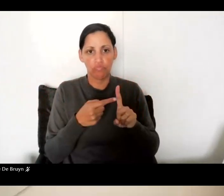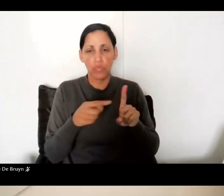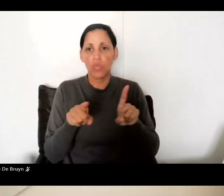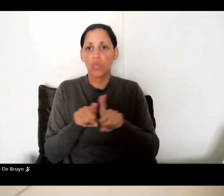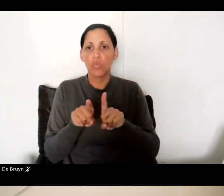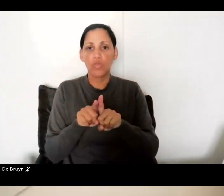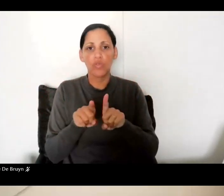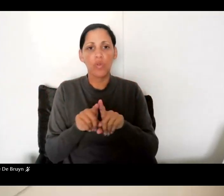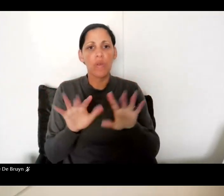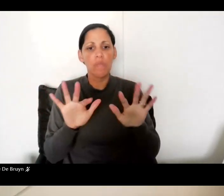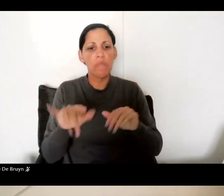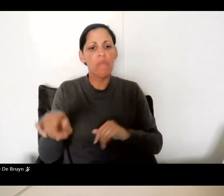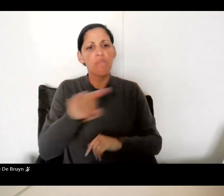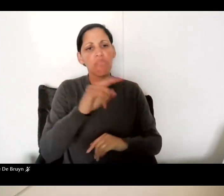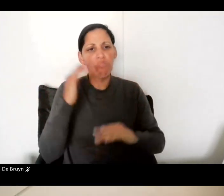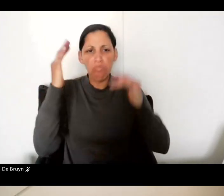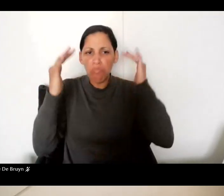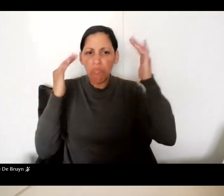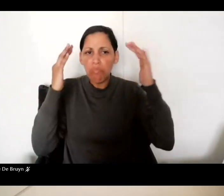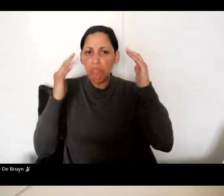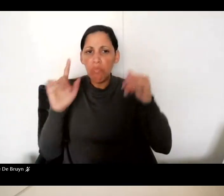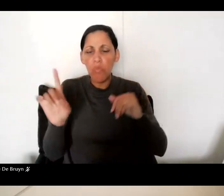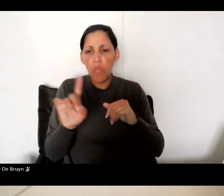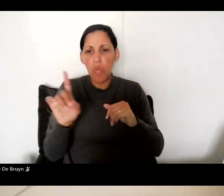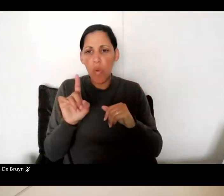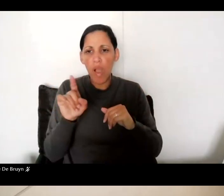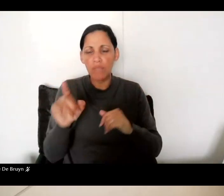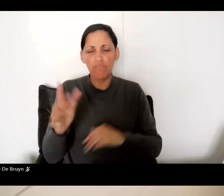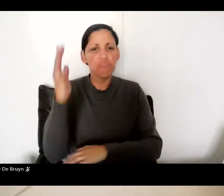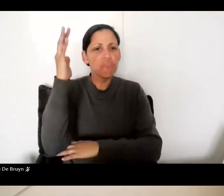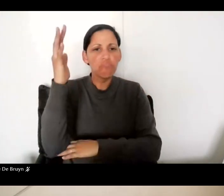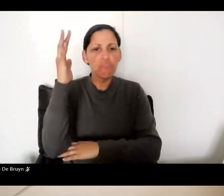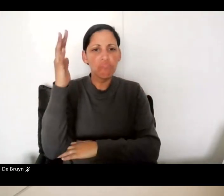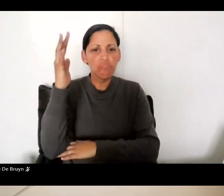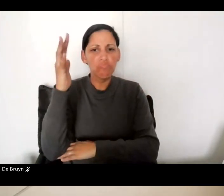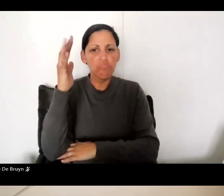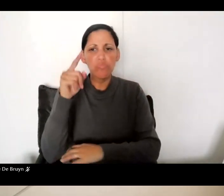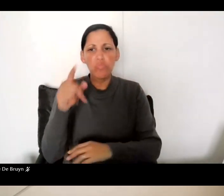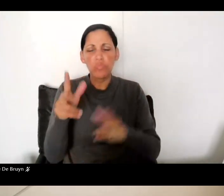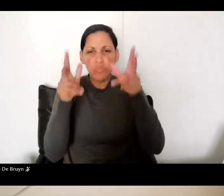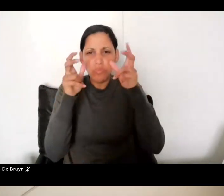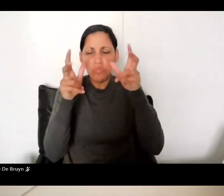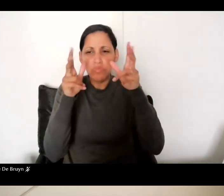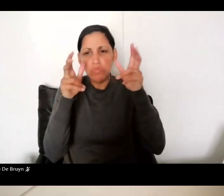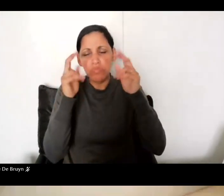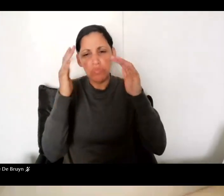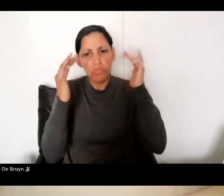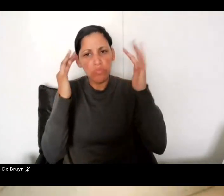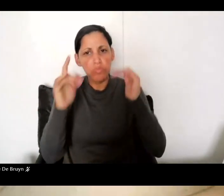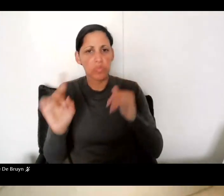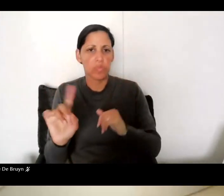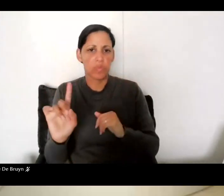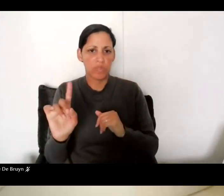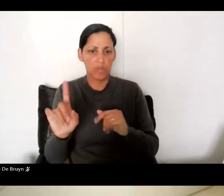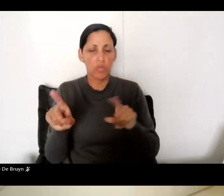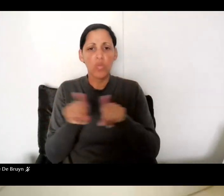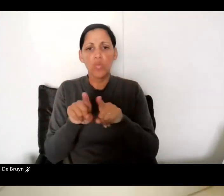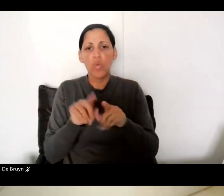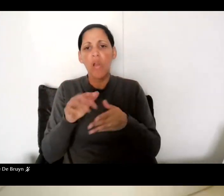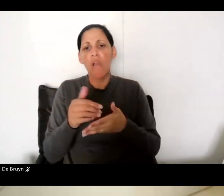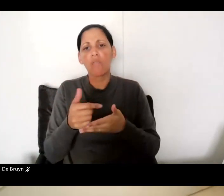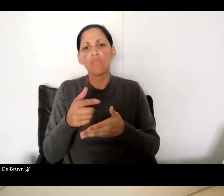what are people's thoughts on what has been shared, and maybe to help also guide. You can share what you